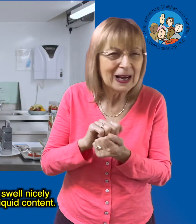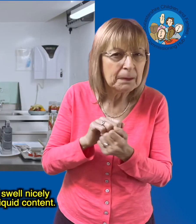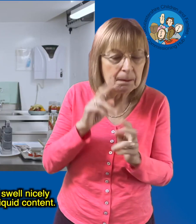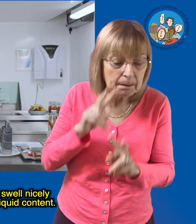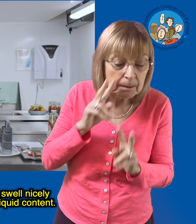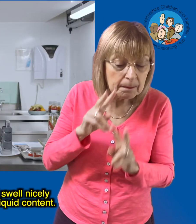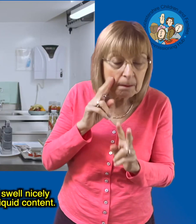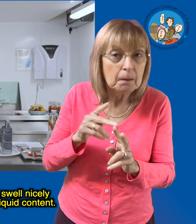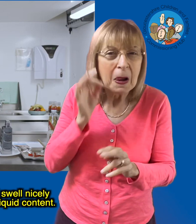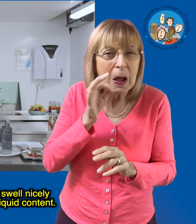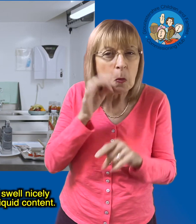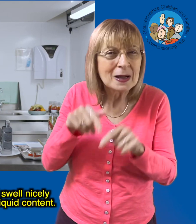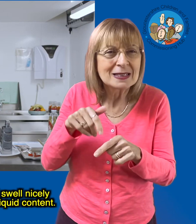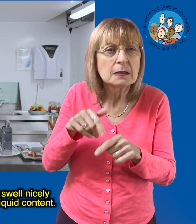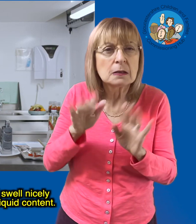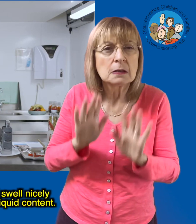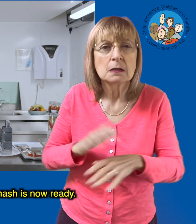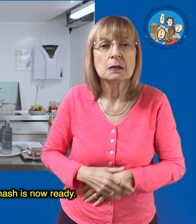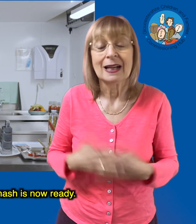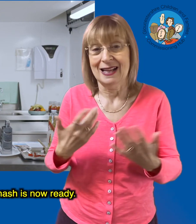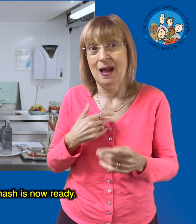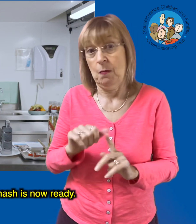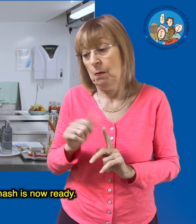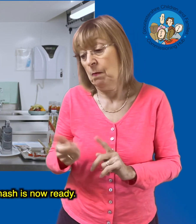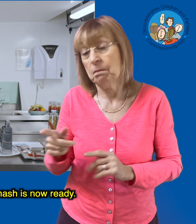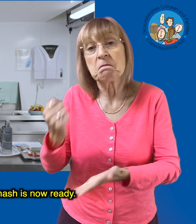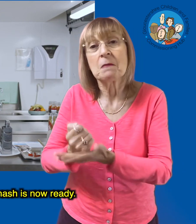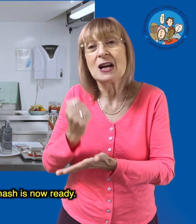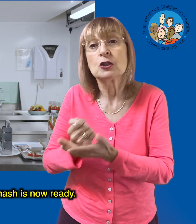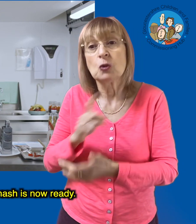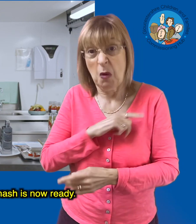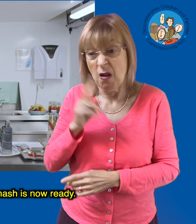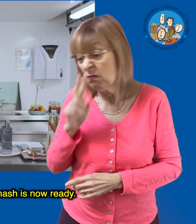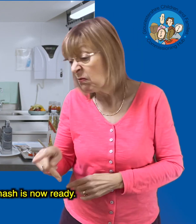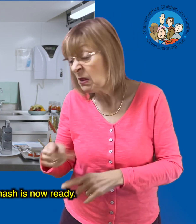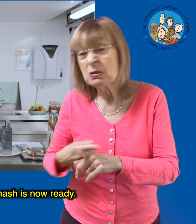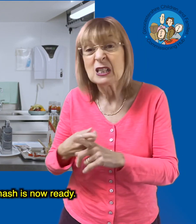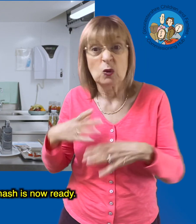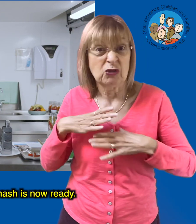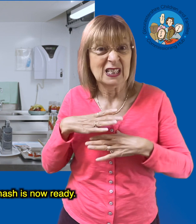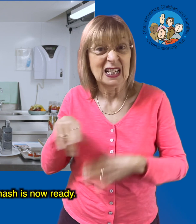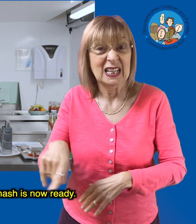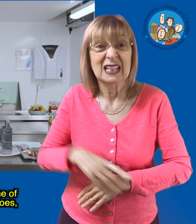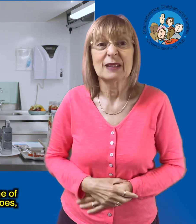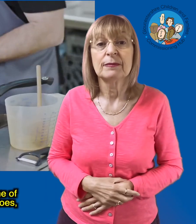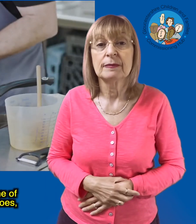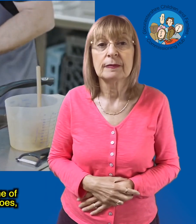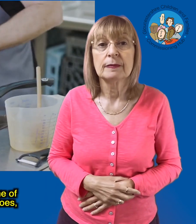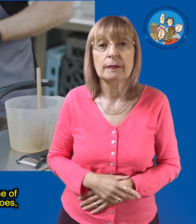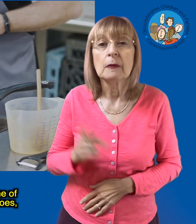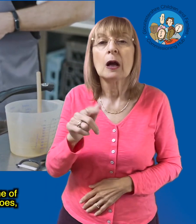so just keep an eye on the liquid content. So we're going to now go on to the mash, because the mash is now ready. Okay,